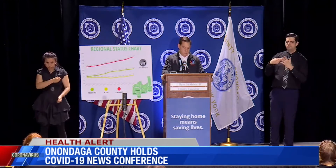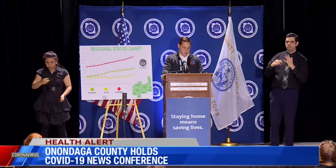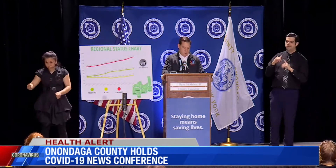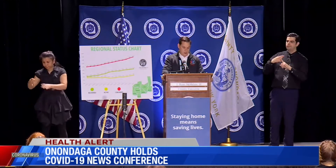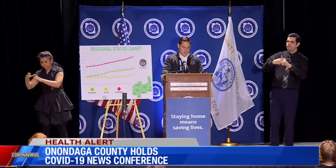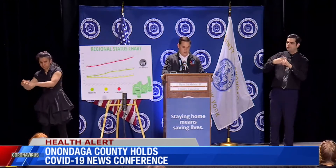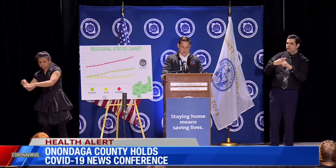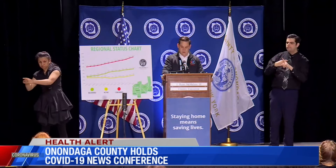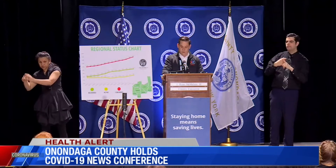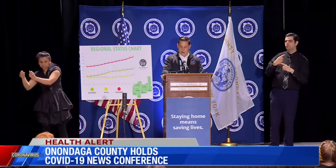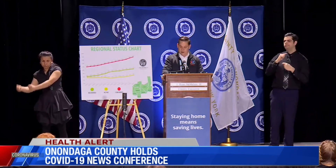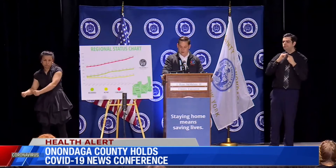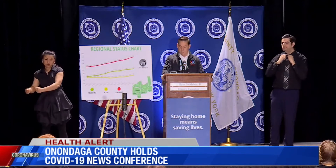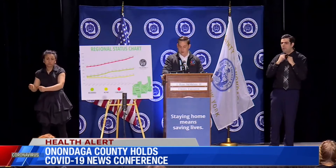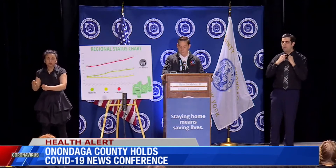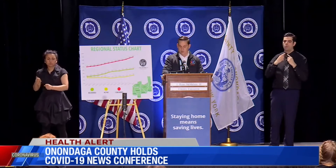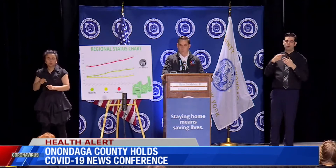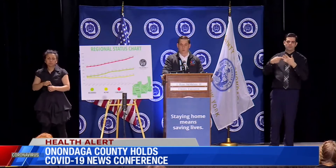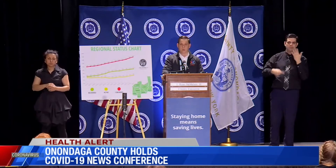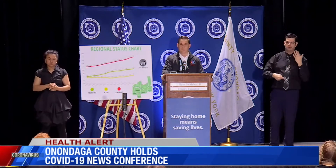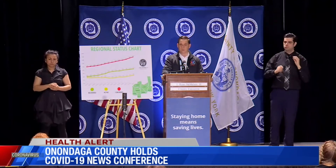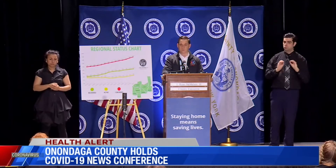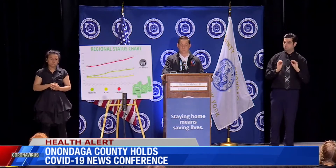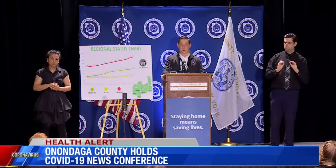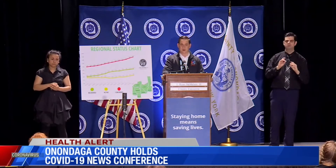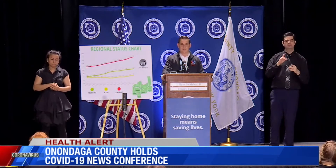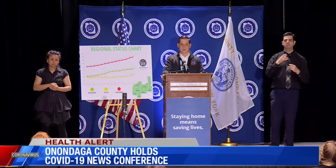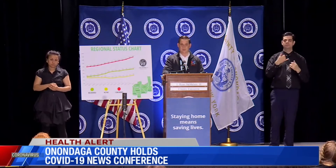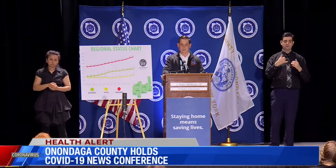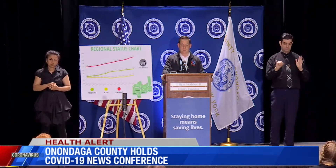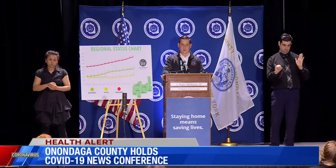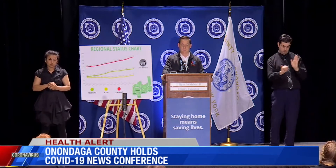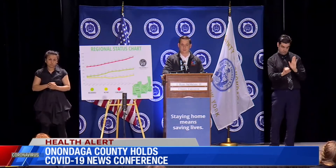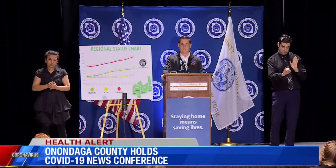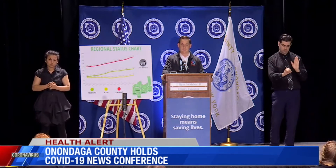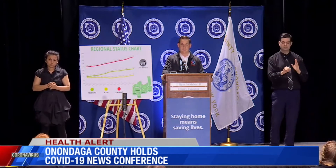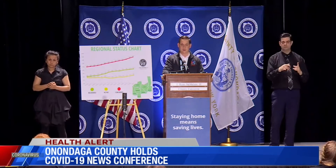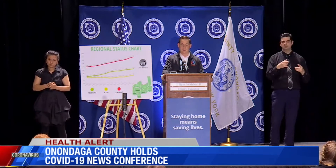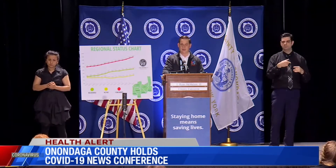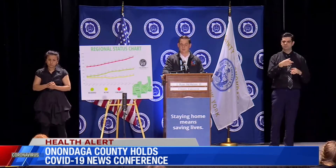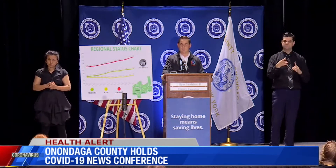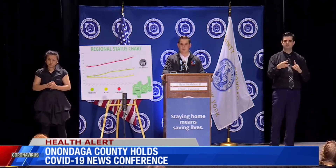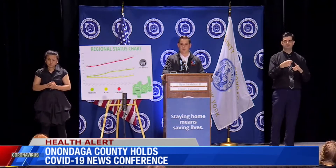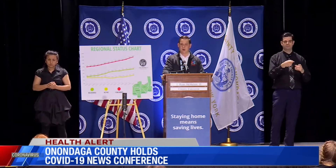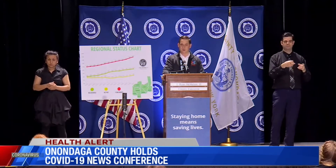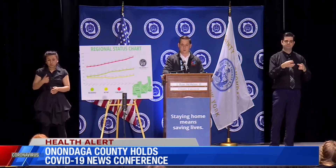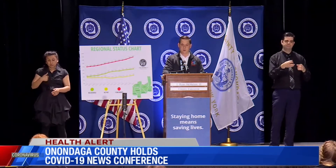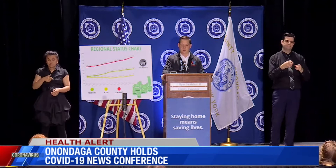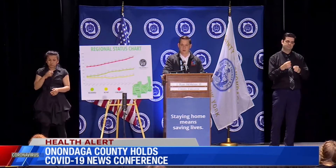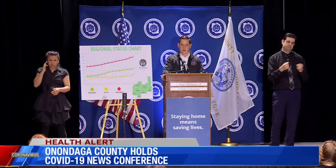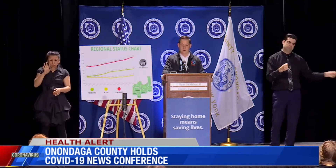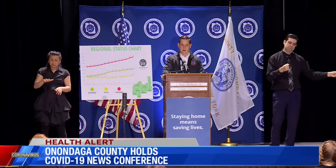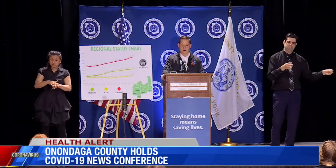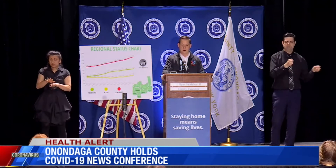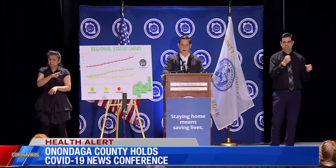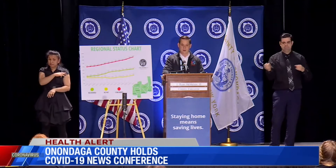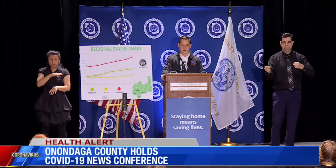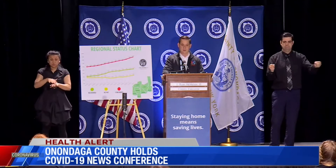So that's the reality. We're going to lose more people. And it's, I hate some of these comparisons being